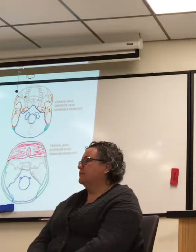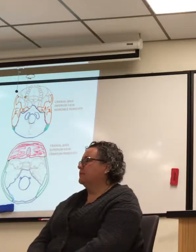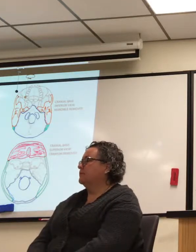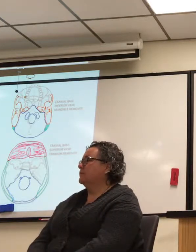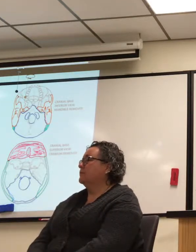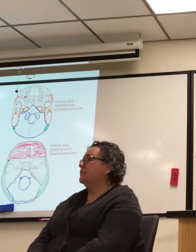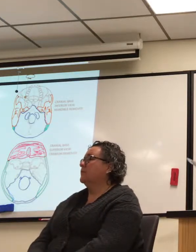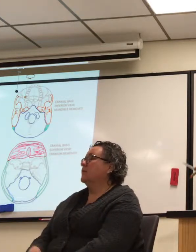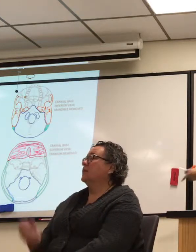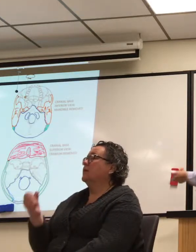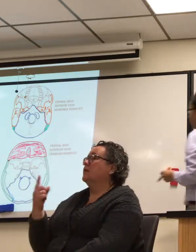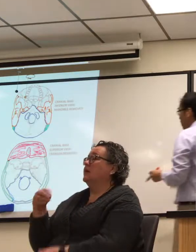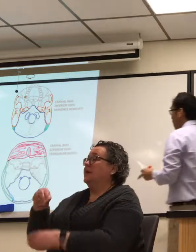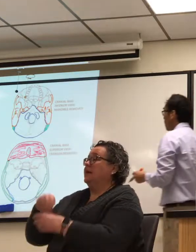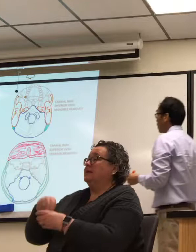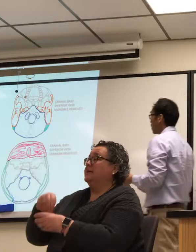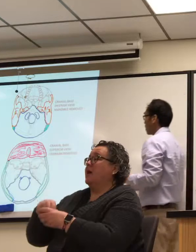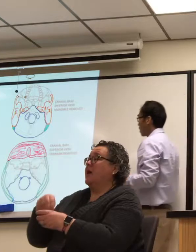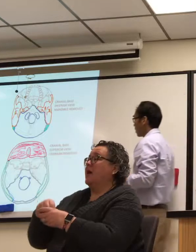On the inside of the skull,